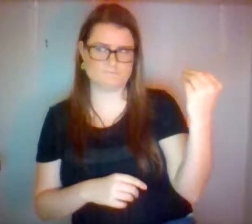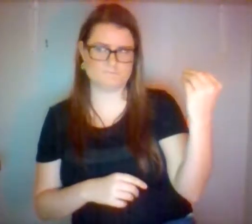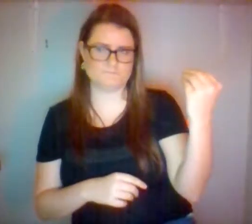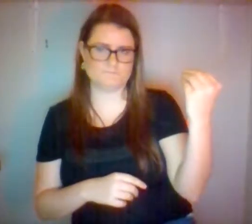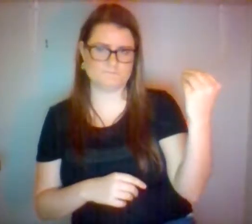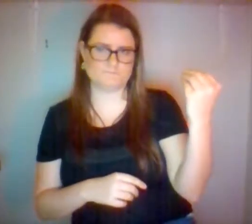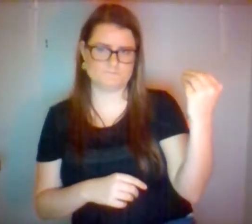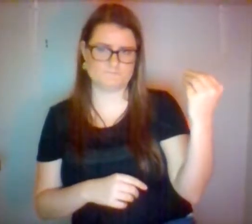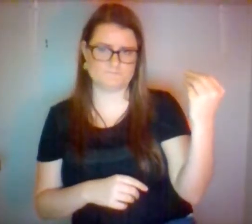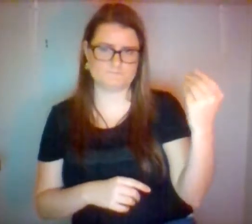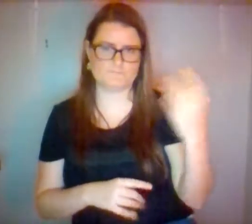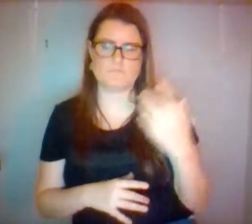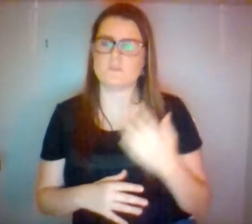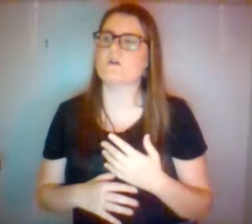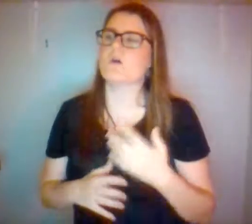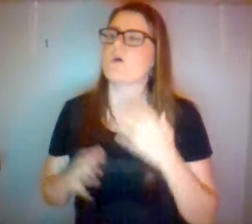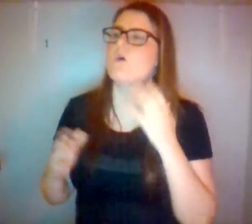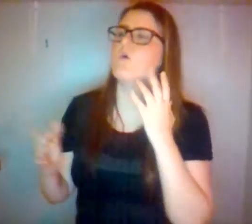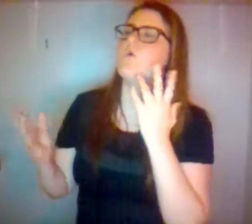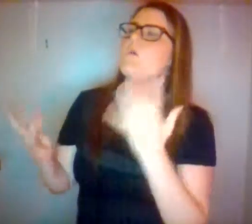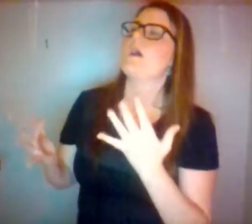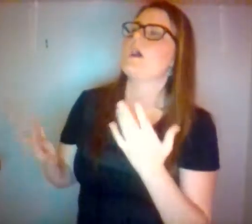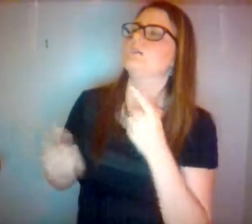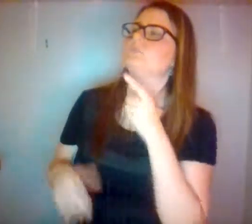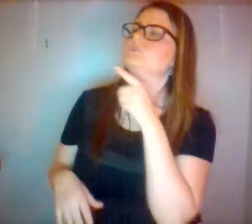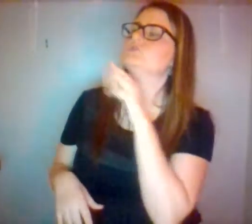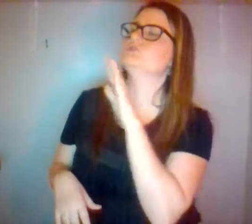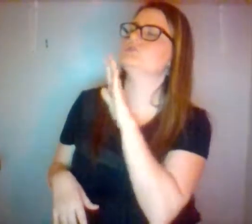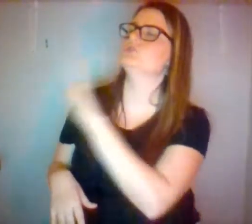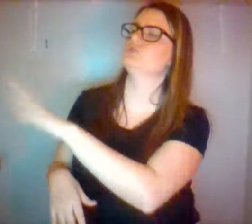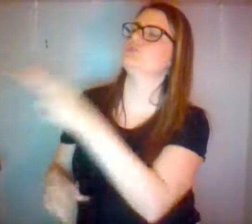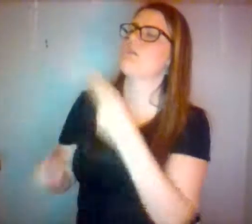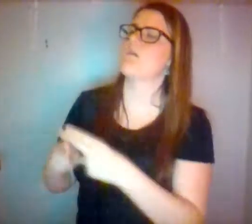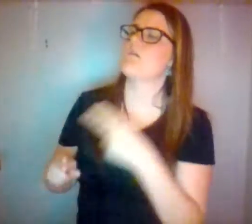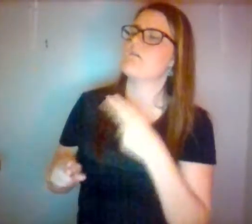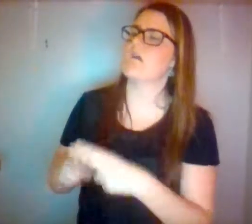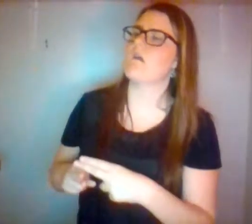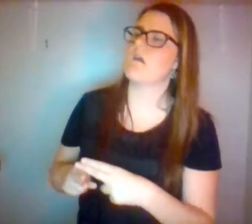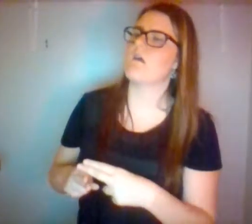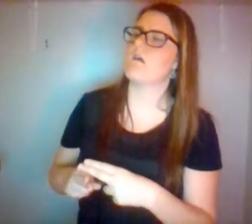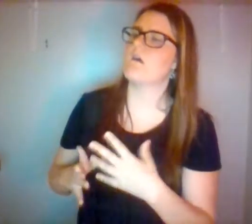My name? Asked the man. My name is Judas.